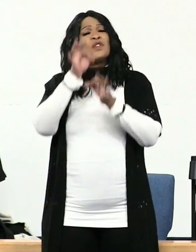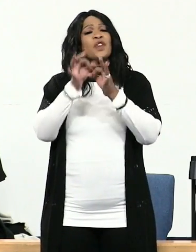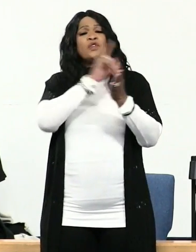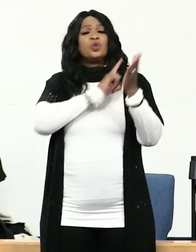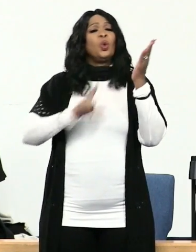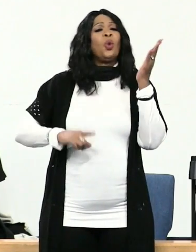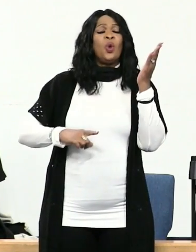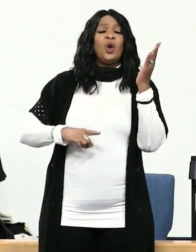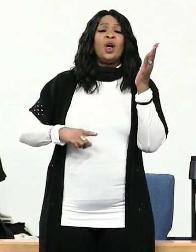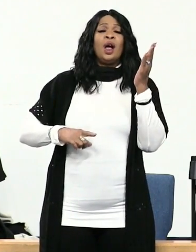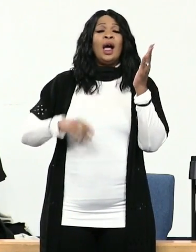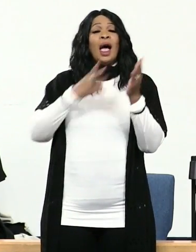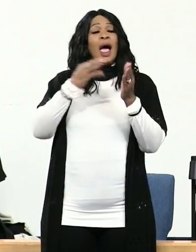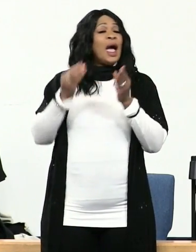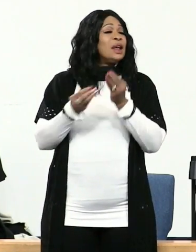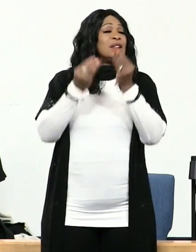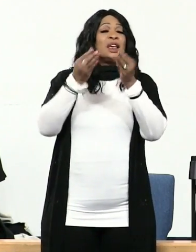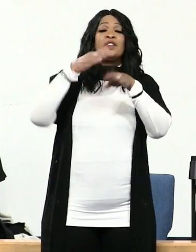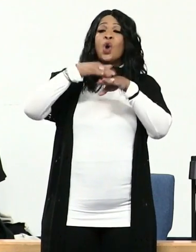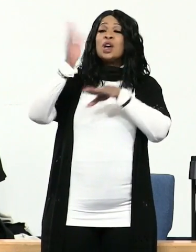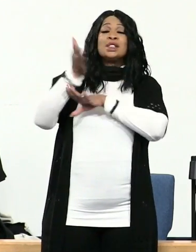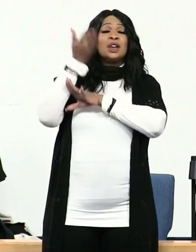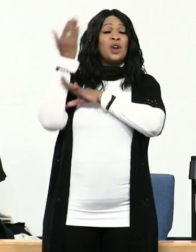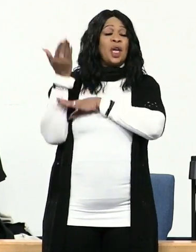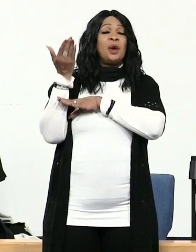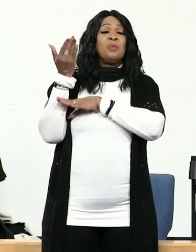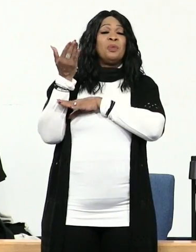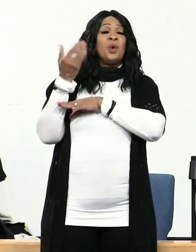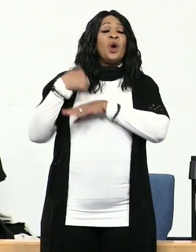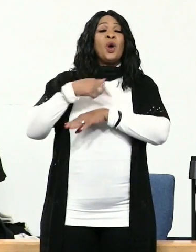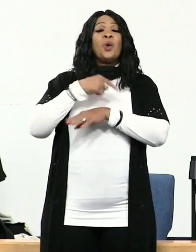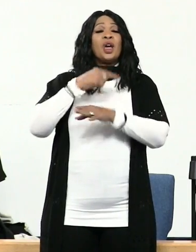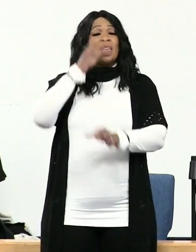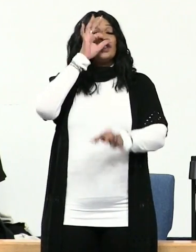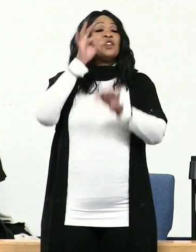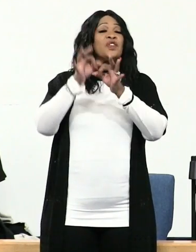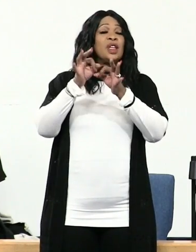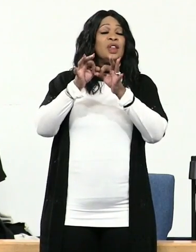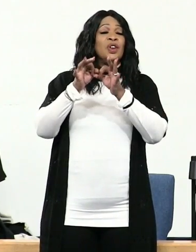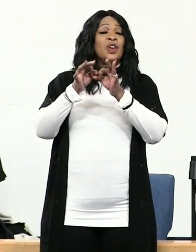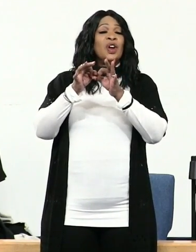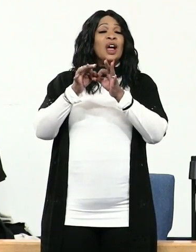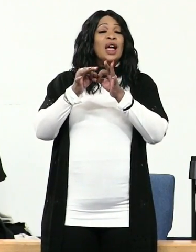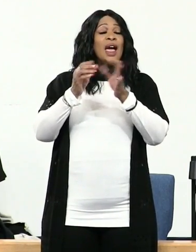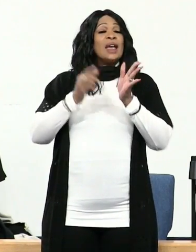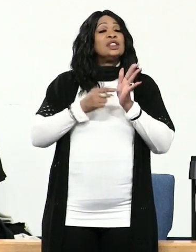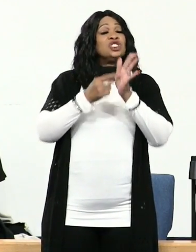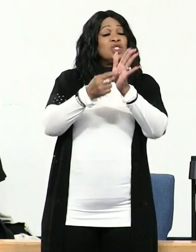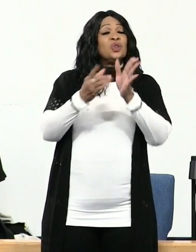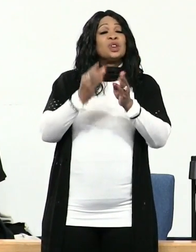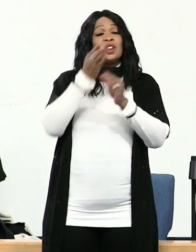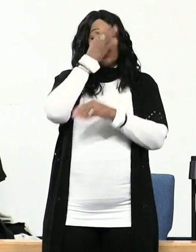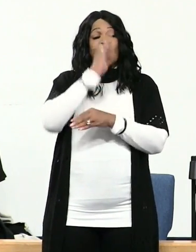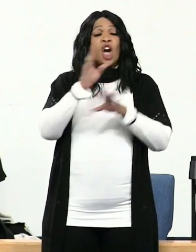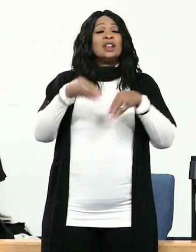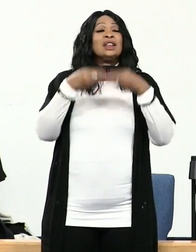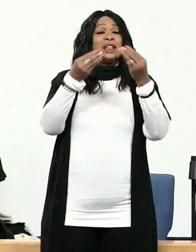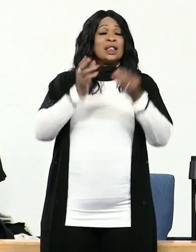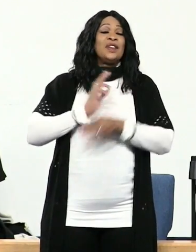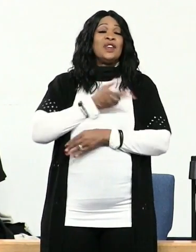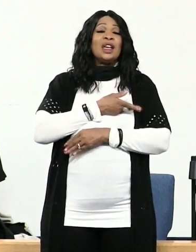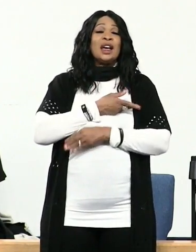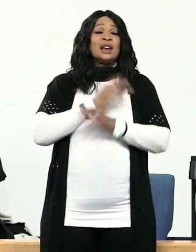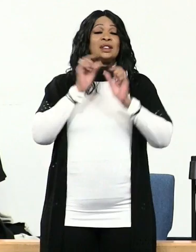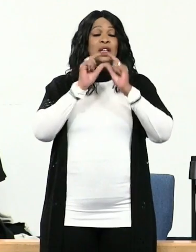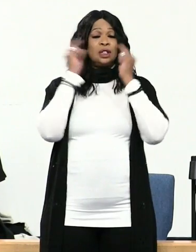Lord and giving unto him so that we can be faithful and generous with what God has given us as a corporate